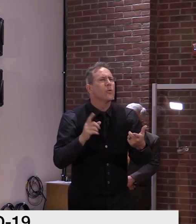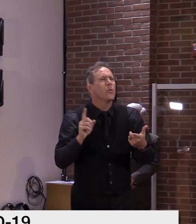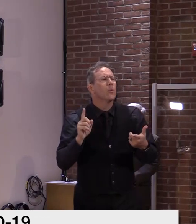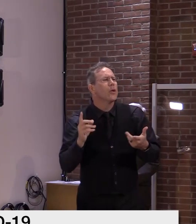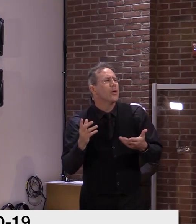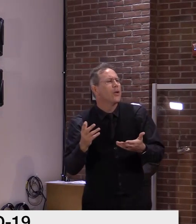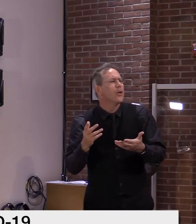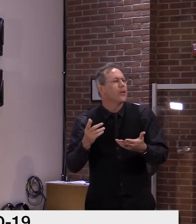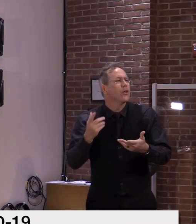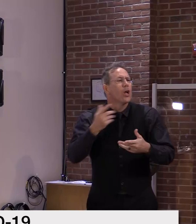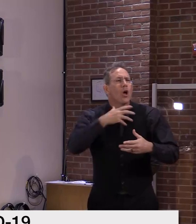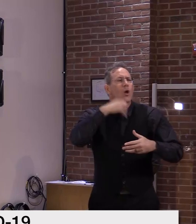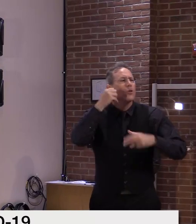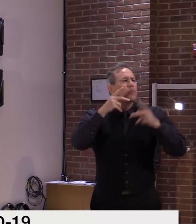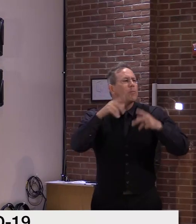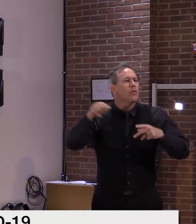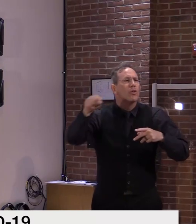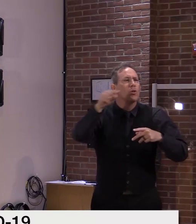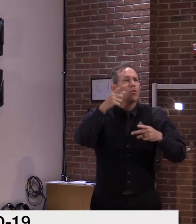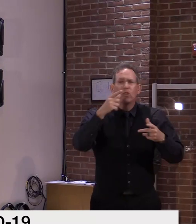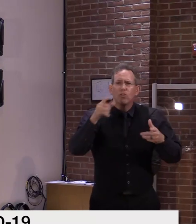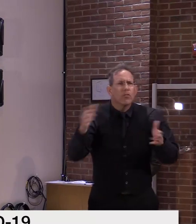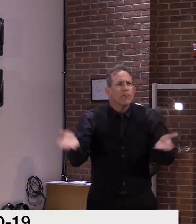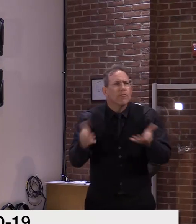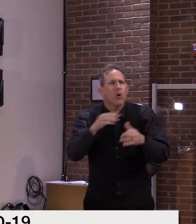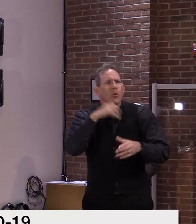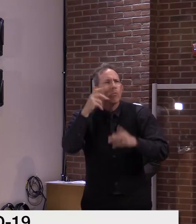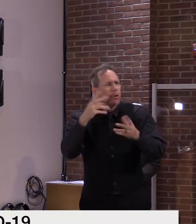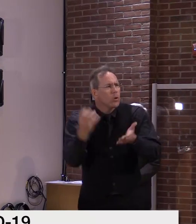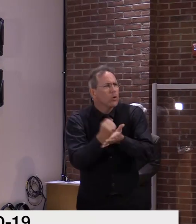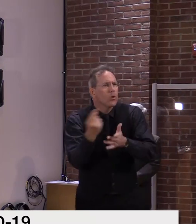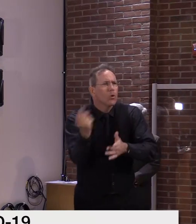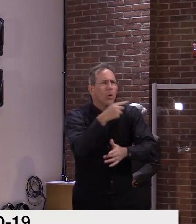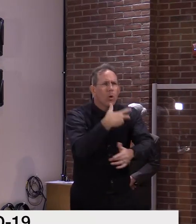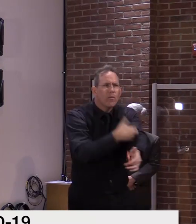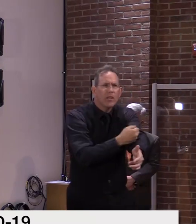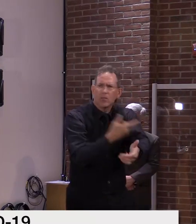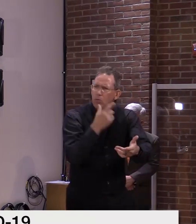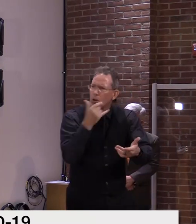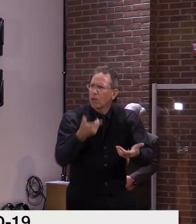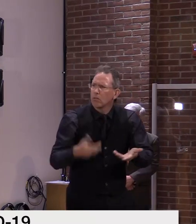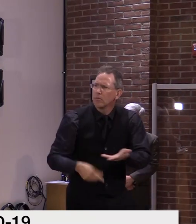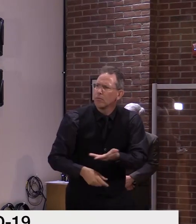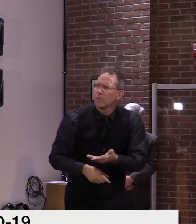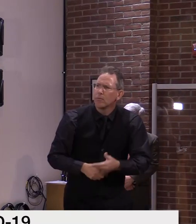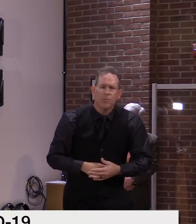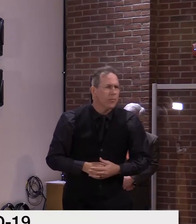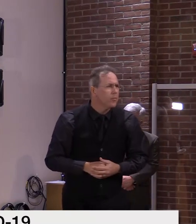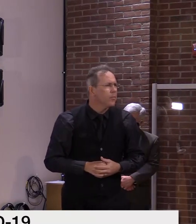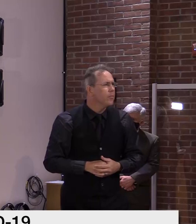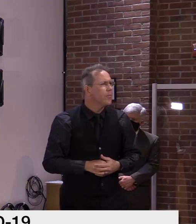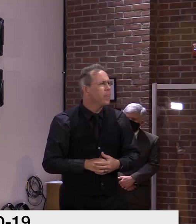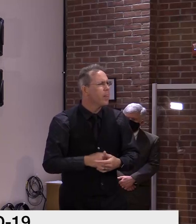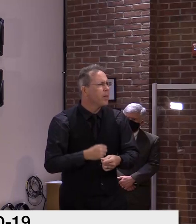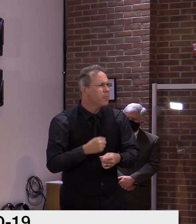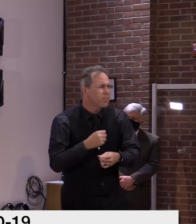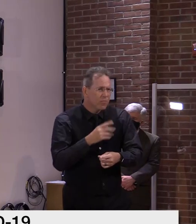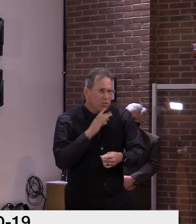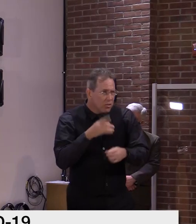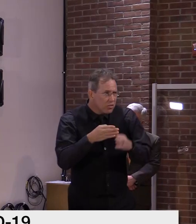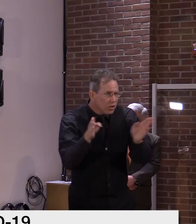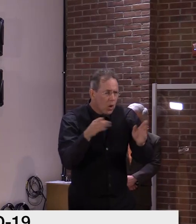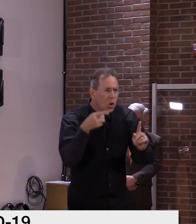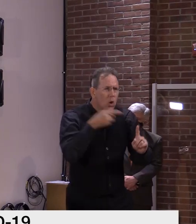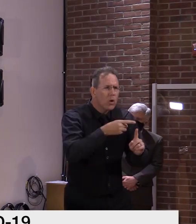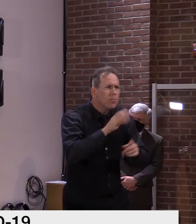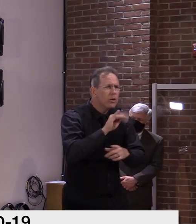community? Are you talking in general older Vermonters or older BIPOC? I meant specifically BIPOC